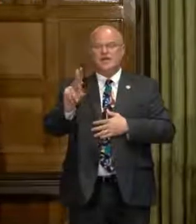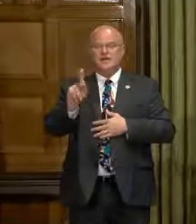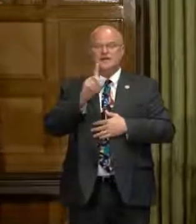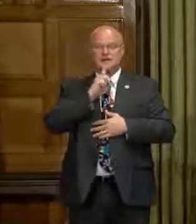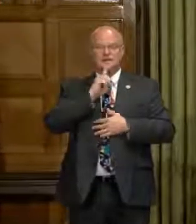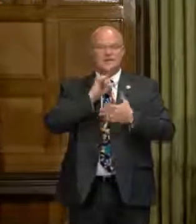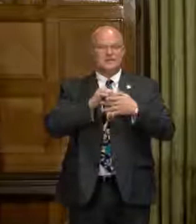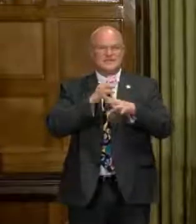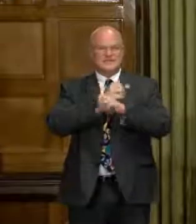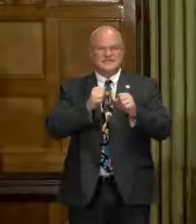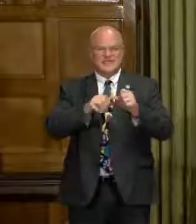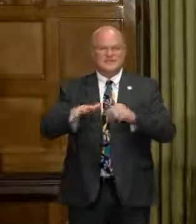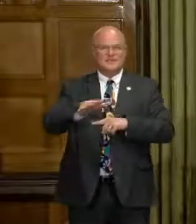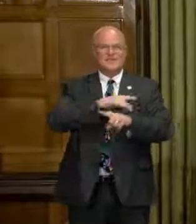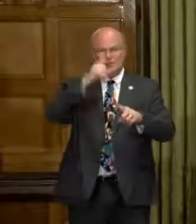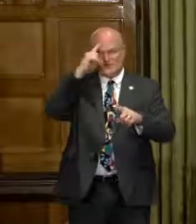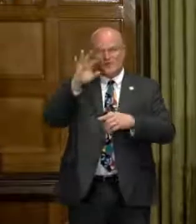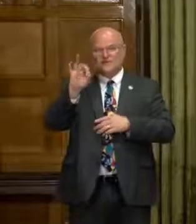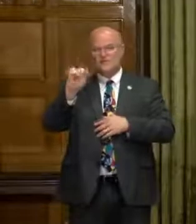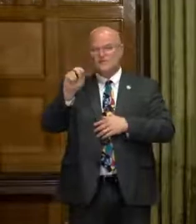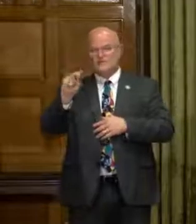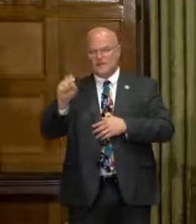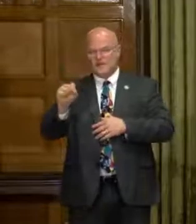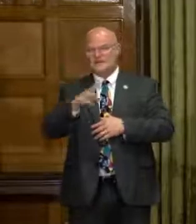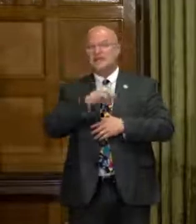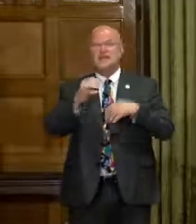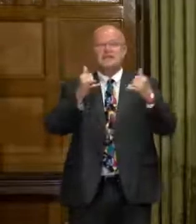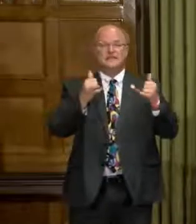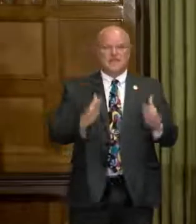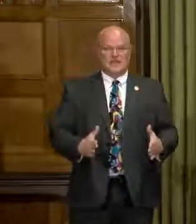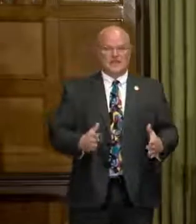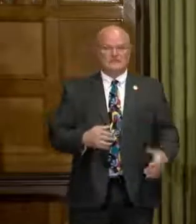it's going to be a safe environment for fans and players.